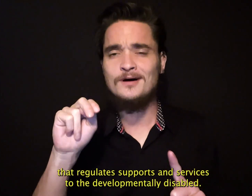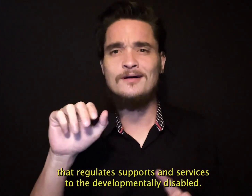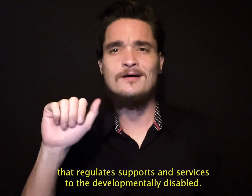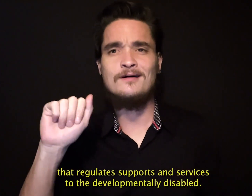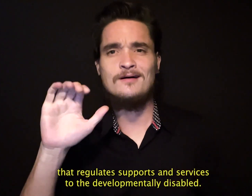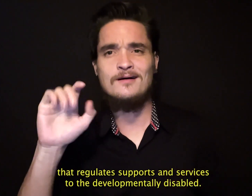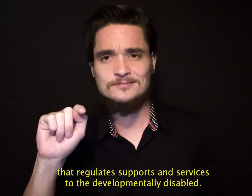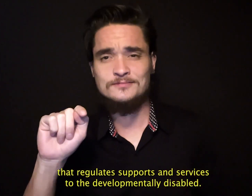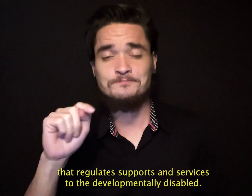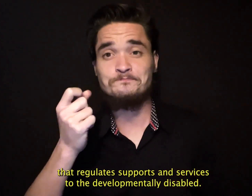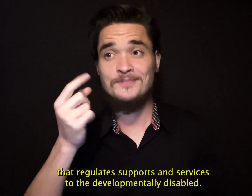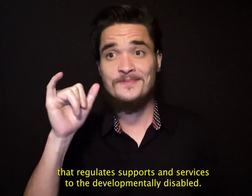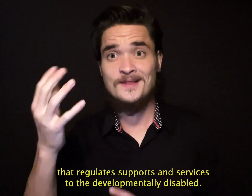the developmentally disabled.